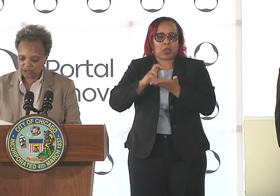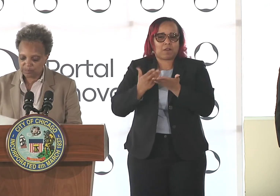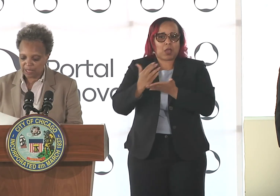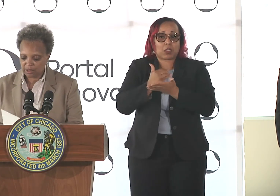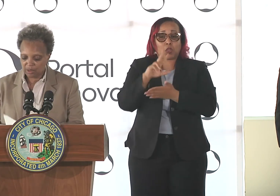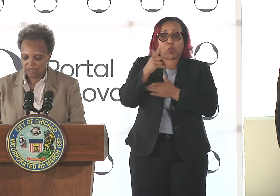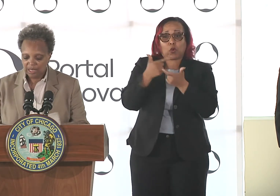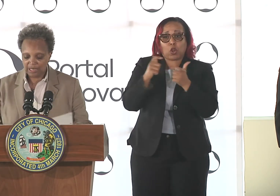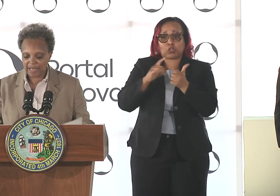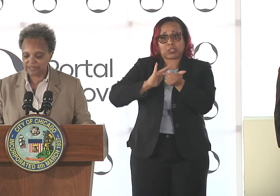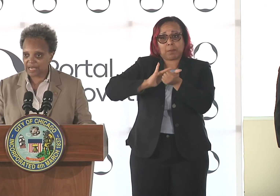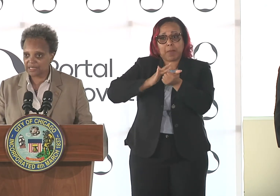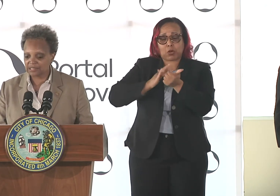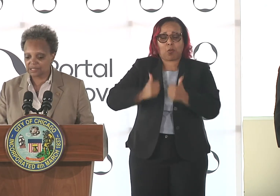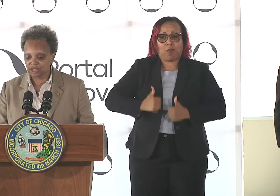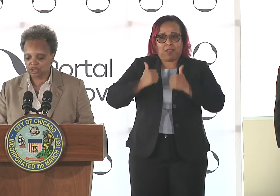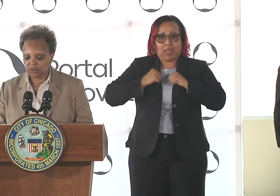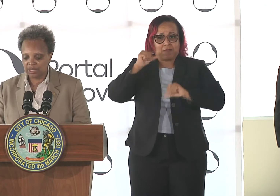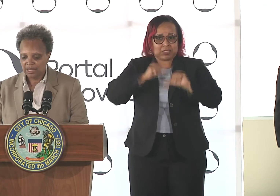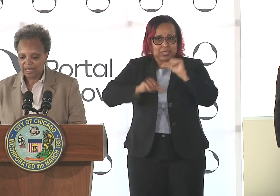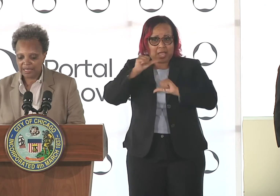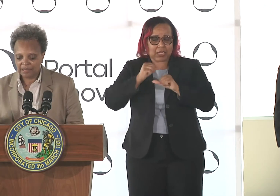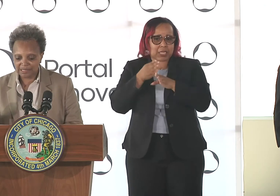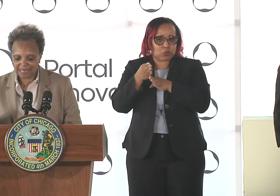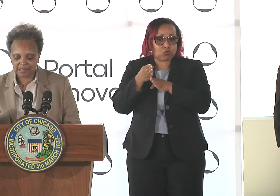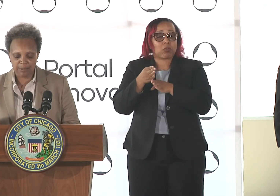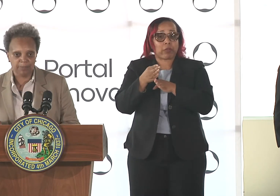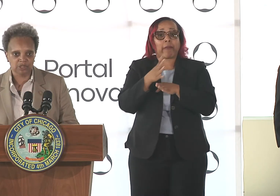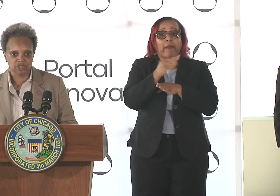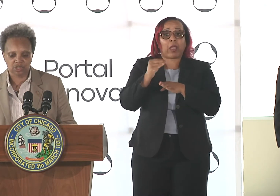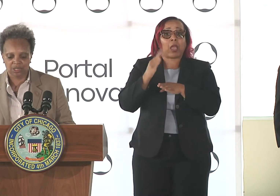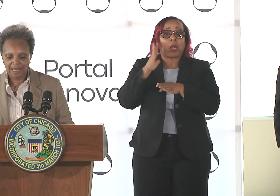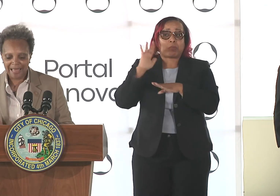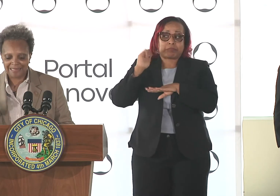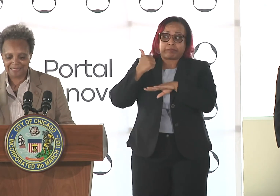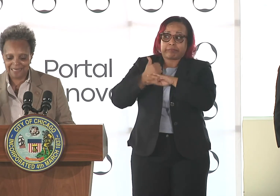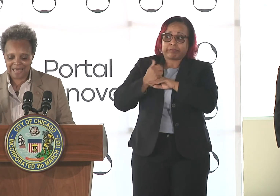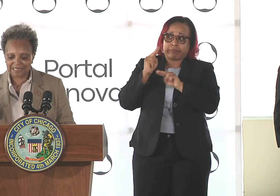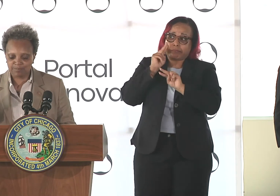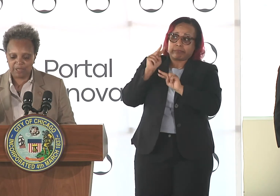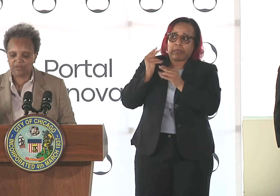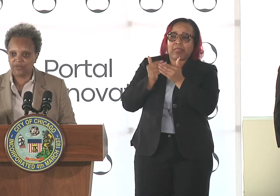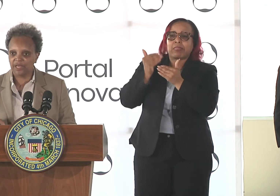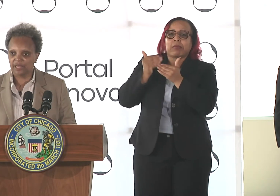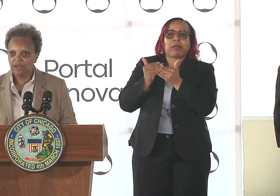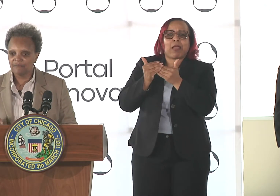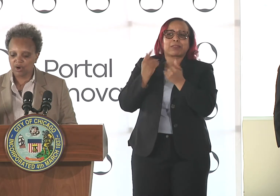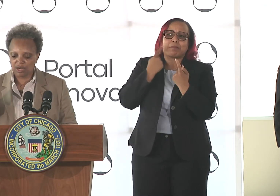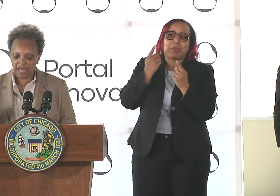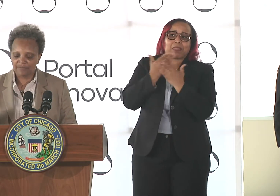3rd largest medical and life sciences industry, and set to be positioned as the next big